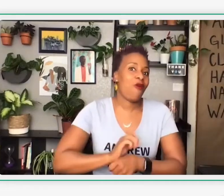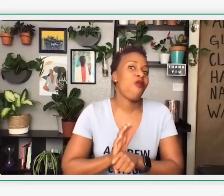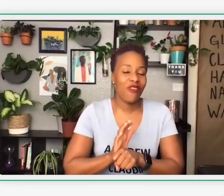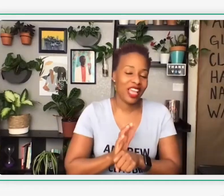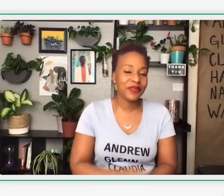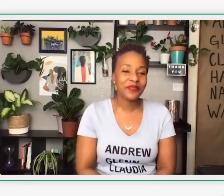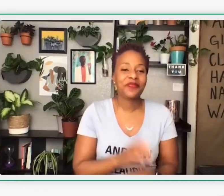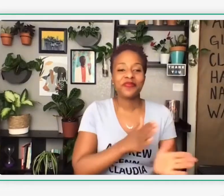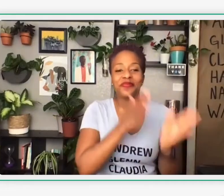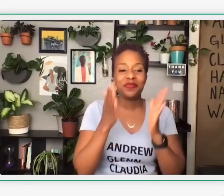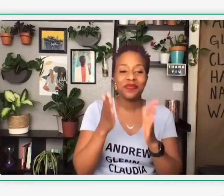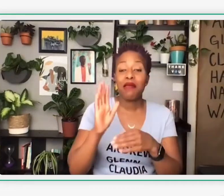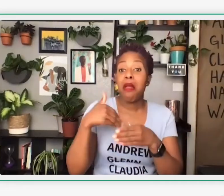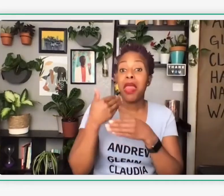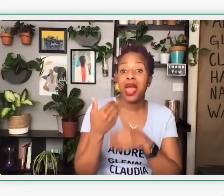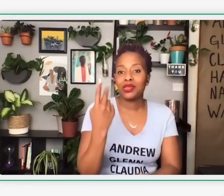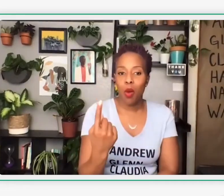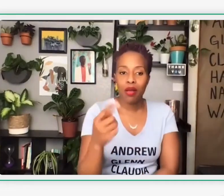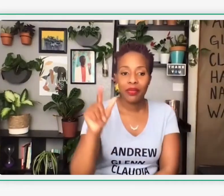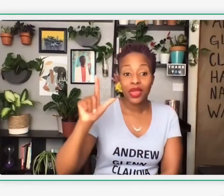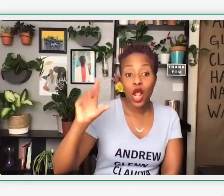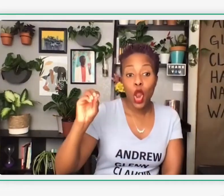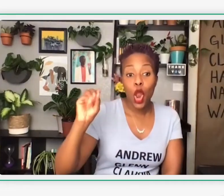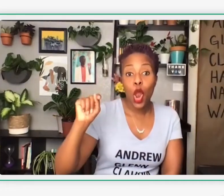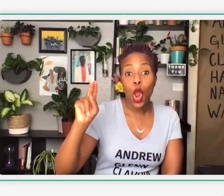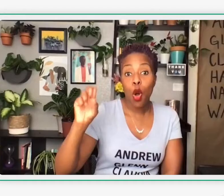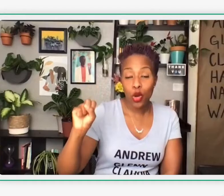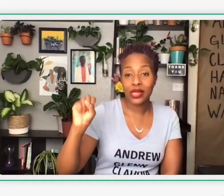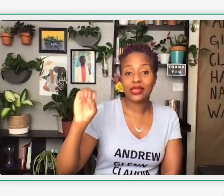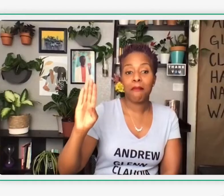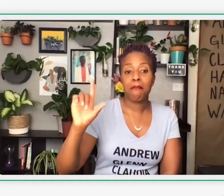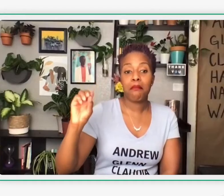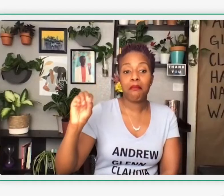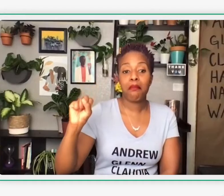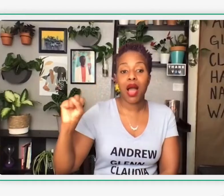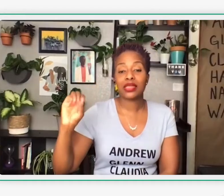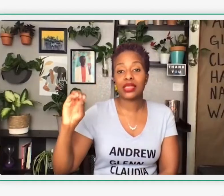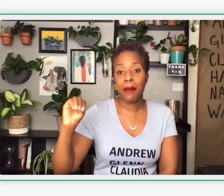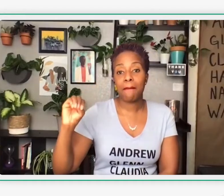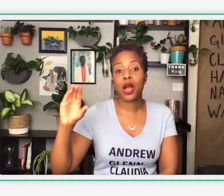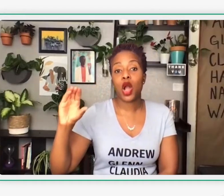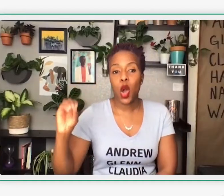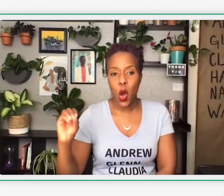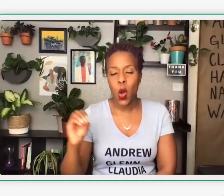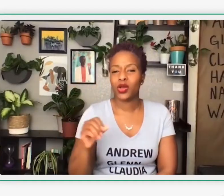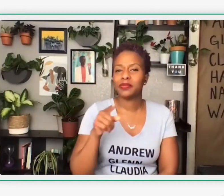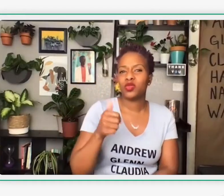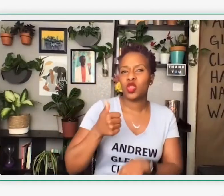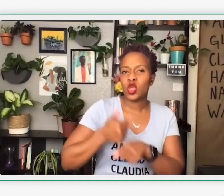this at Miracle by the Sea is a wonderful mineral that you can purchase to continue on a healthy